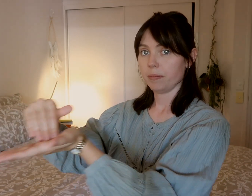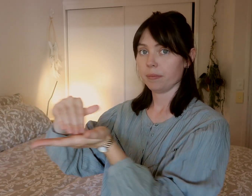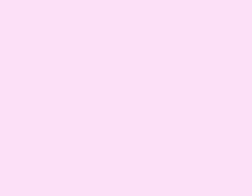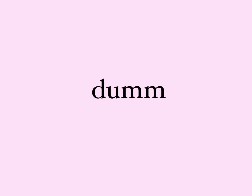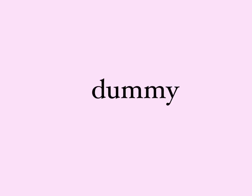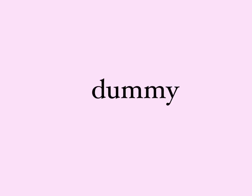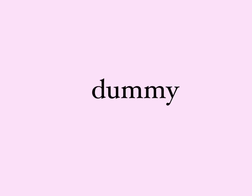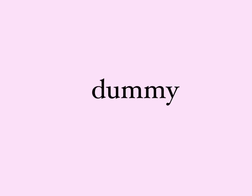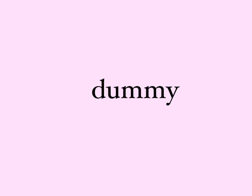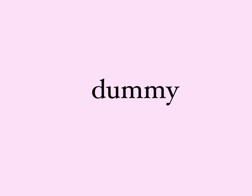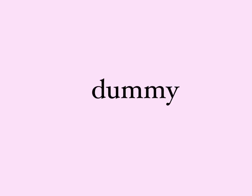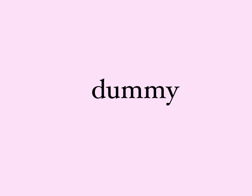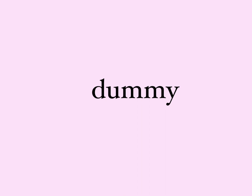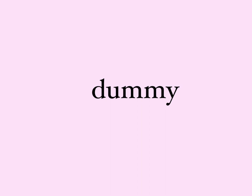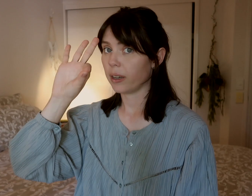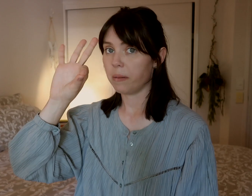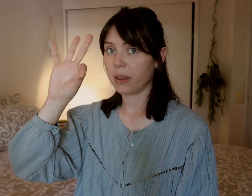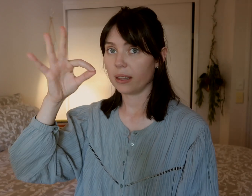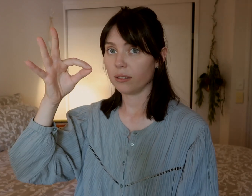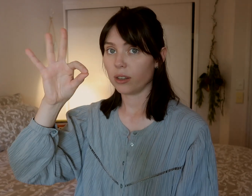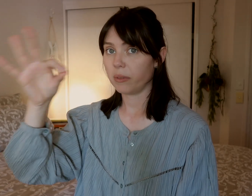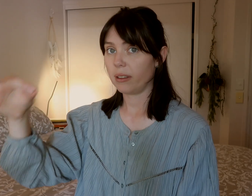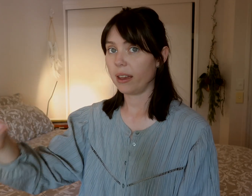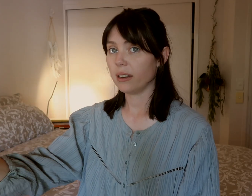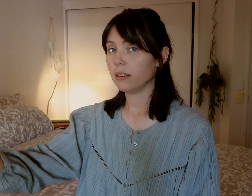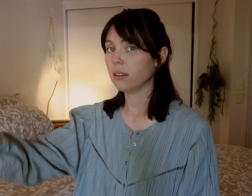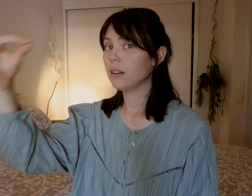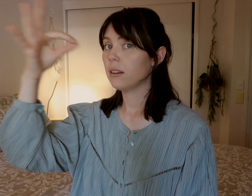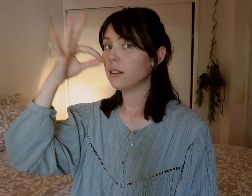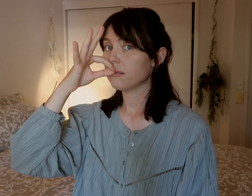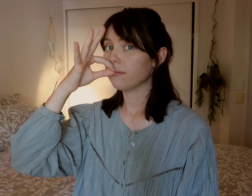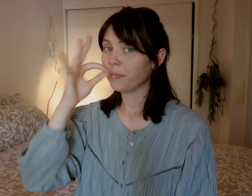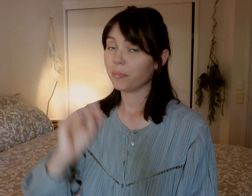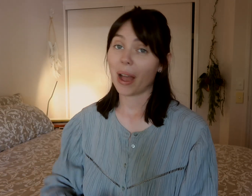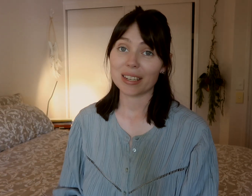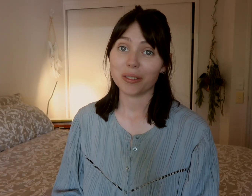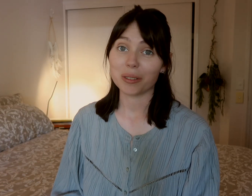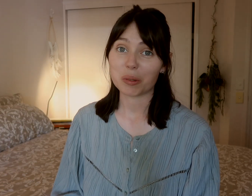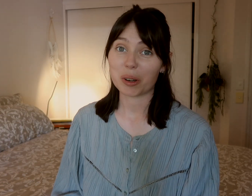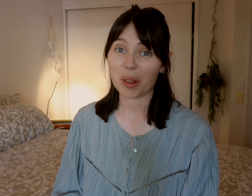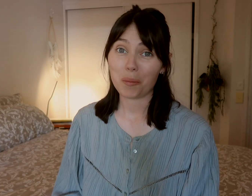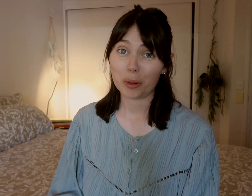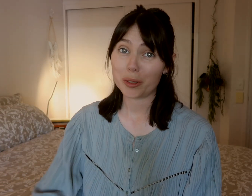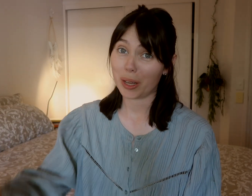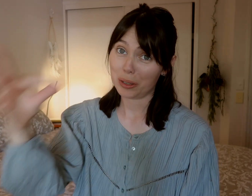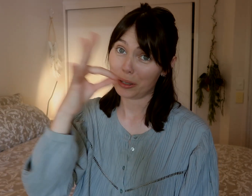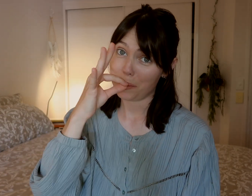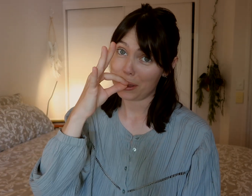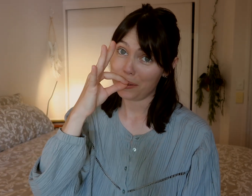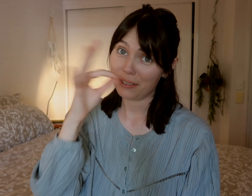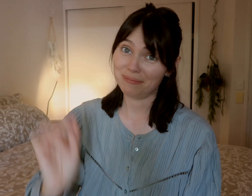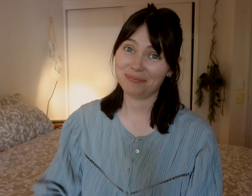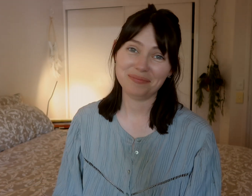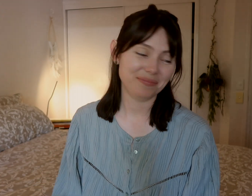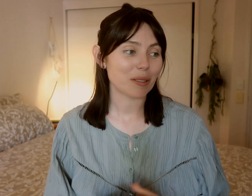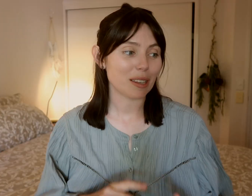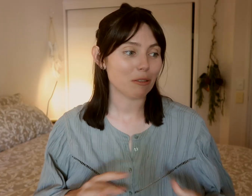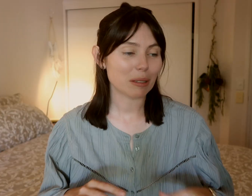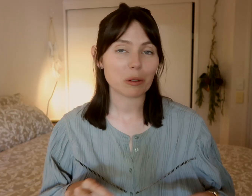Help. Dummy. Can I make this shape with your hand? I did use this one a lot. Would you like your dummy? So it's giving me some